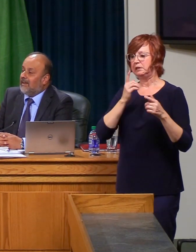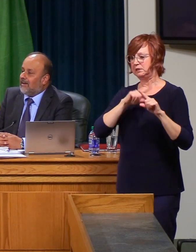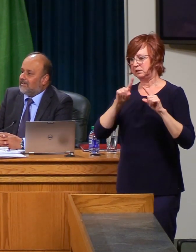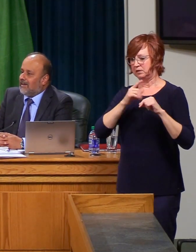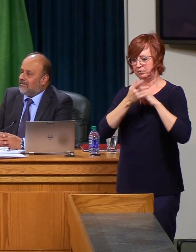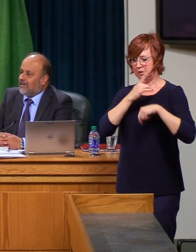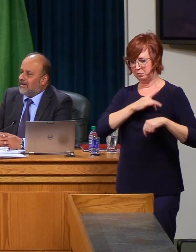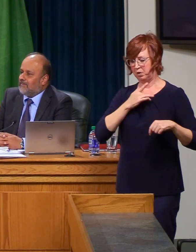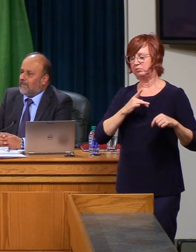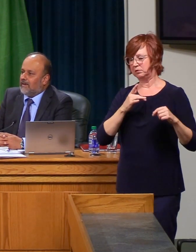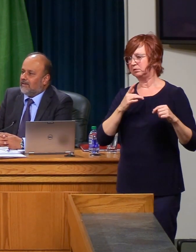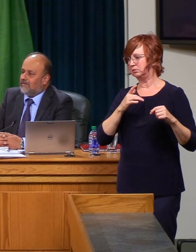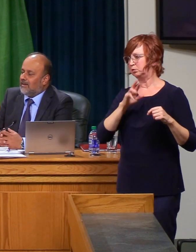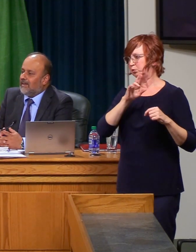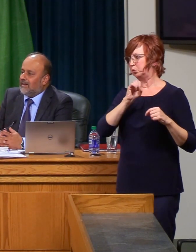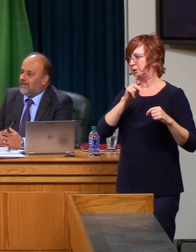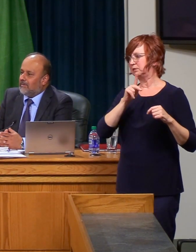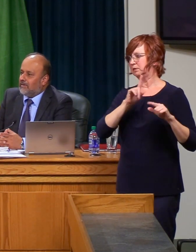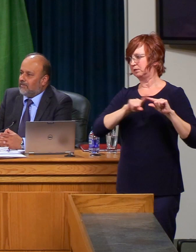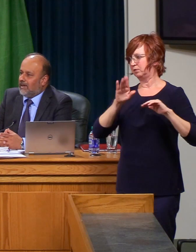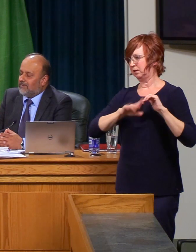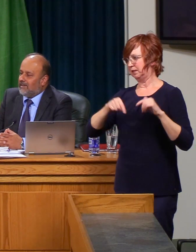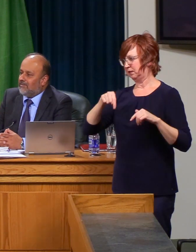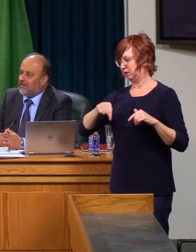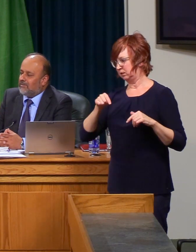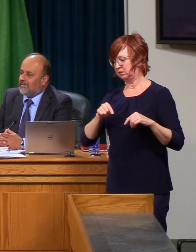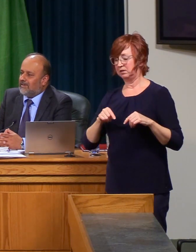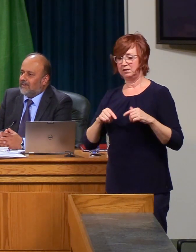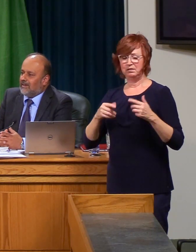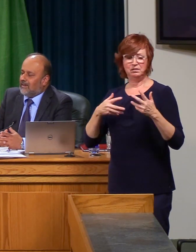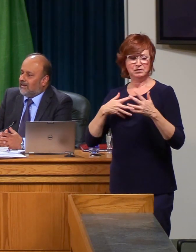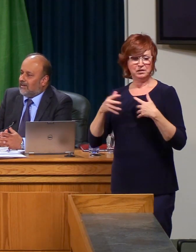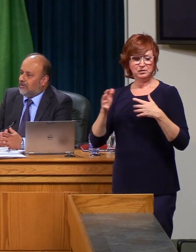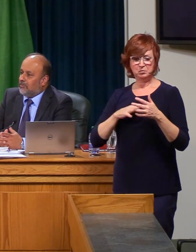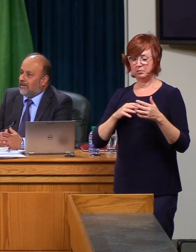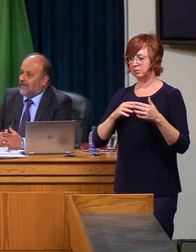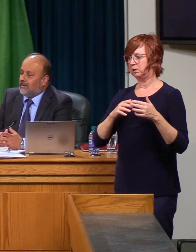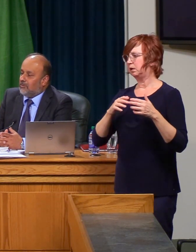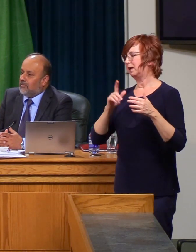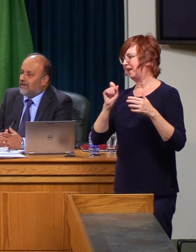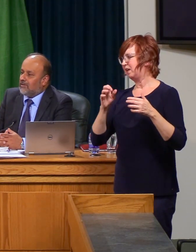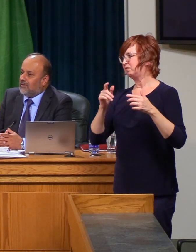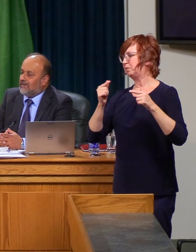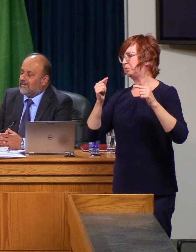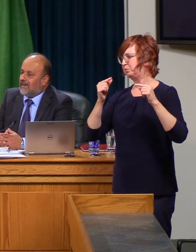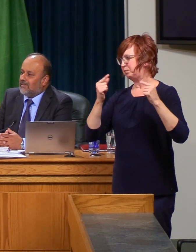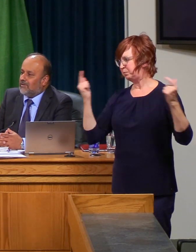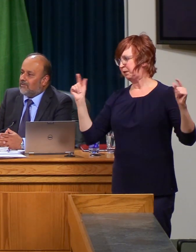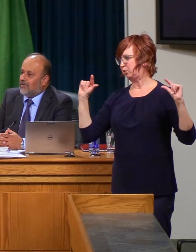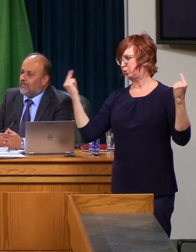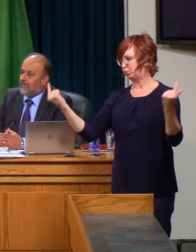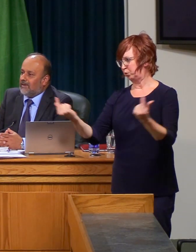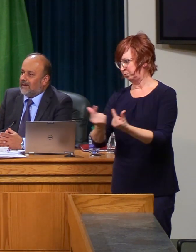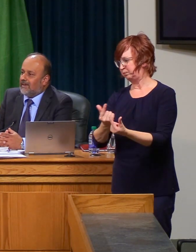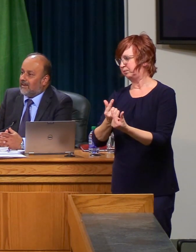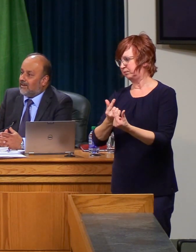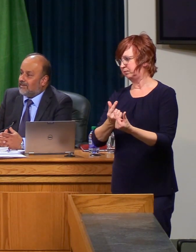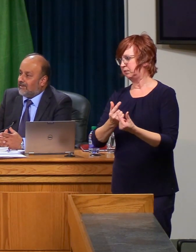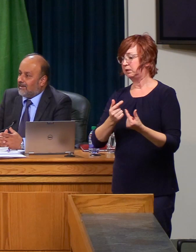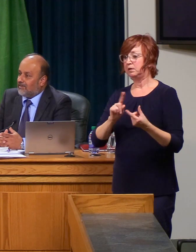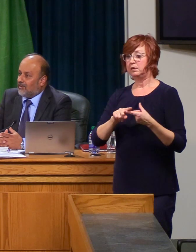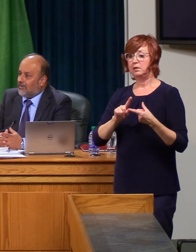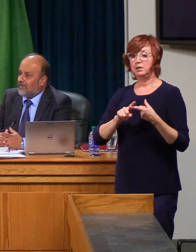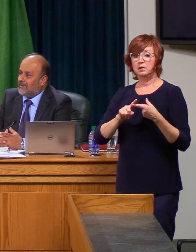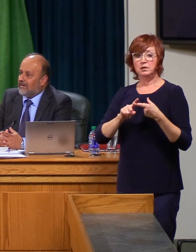Attending any large gathering, certainly we have seen transmission 2 weeks ago in Saskatchewan from people attending a